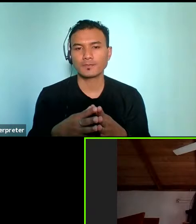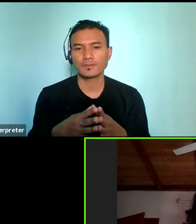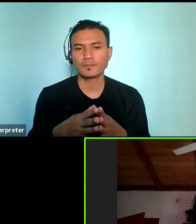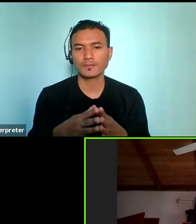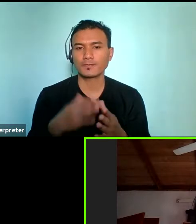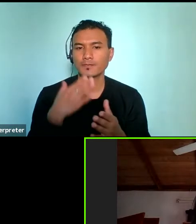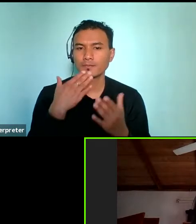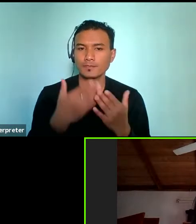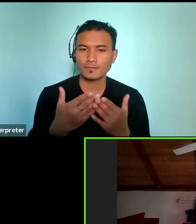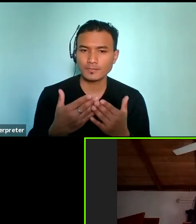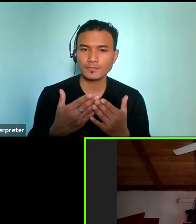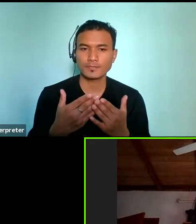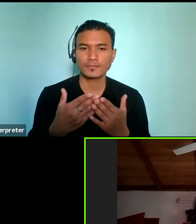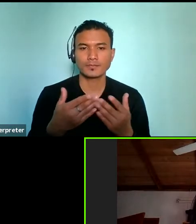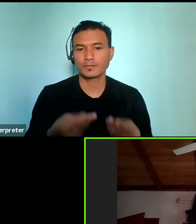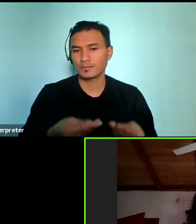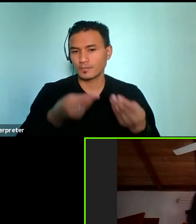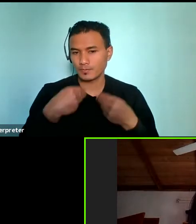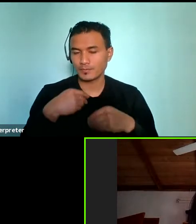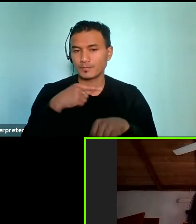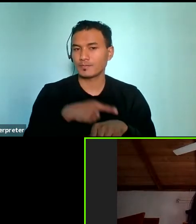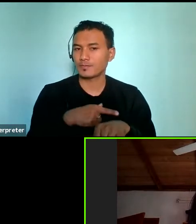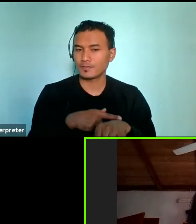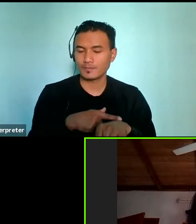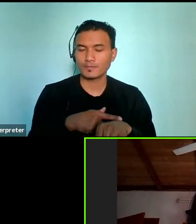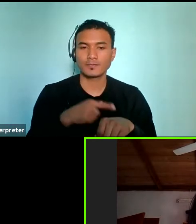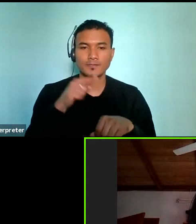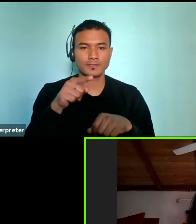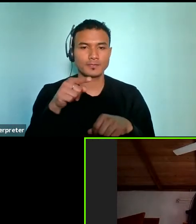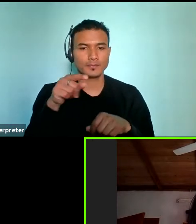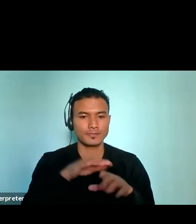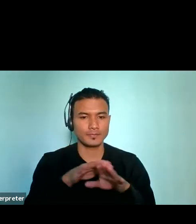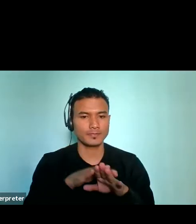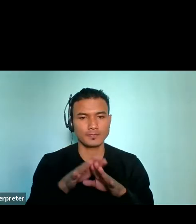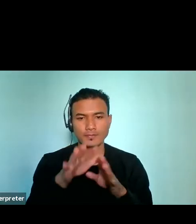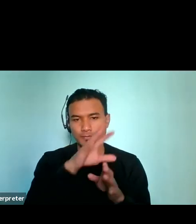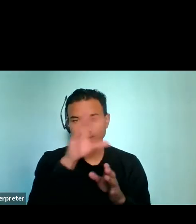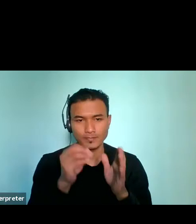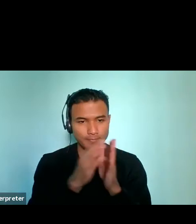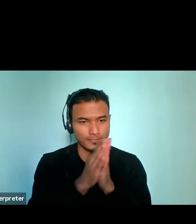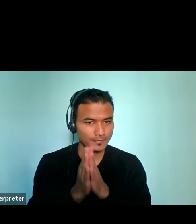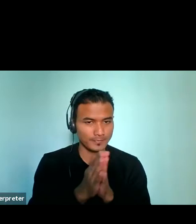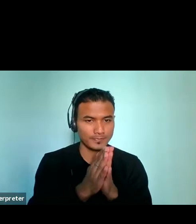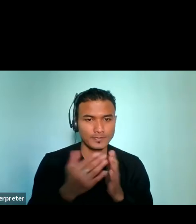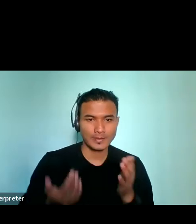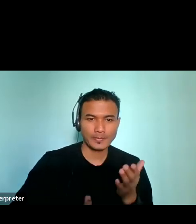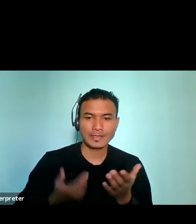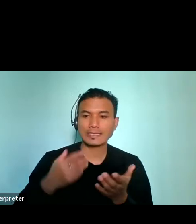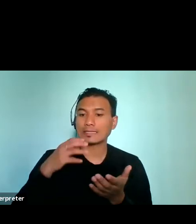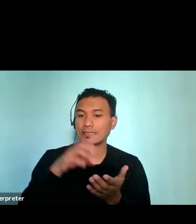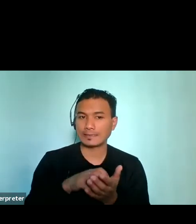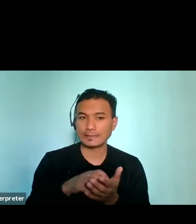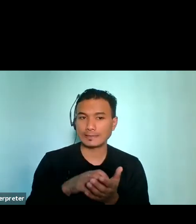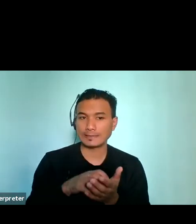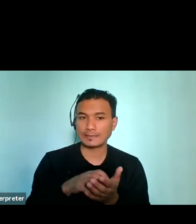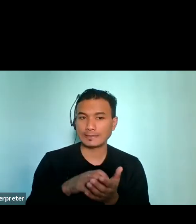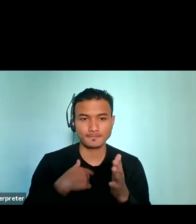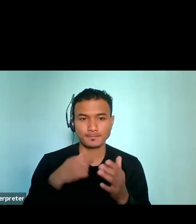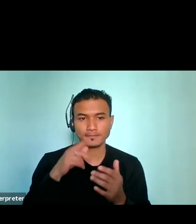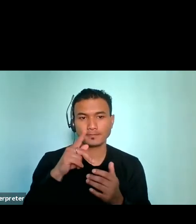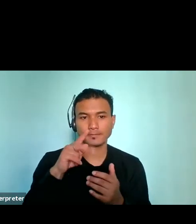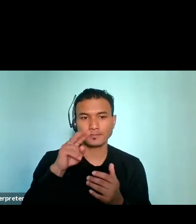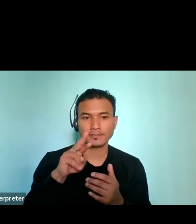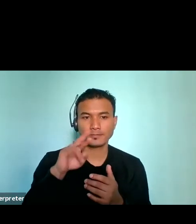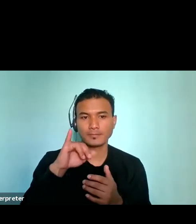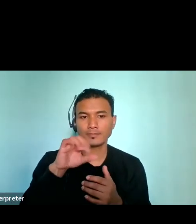Thank you very much for giving me the floor, and also a very good afternoon from Bangladesh. I am Krishna Kisha,